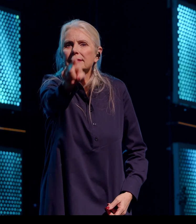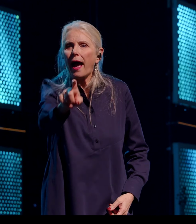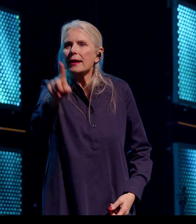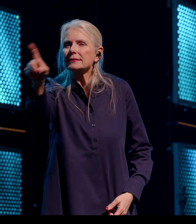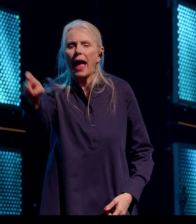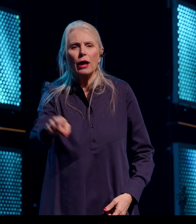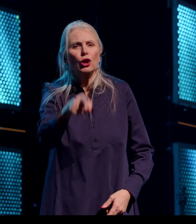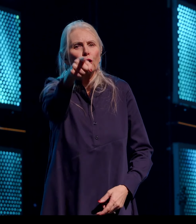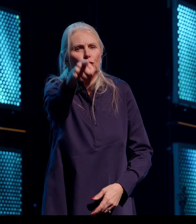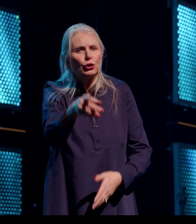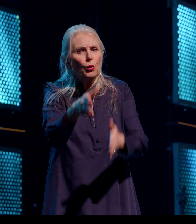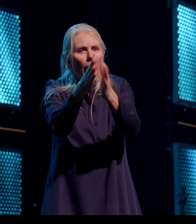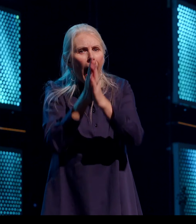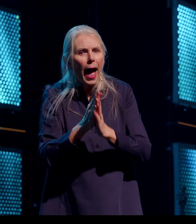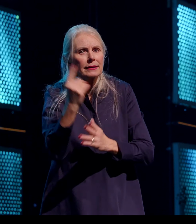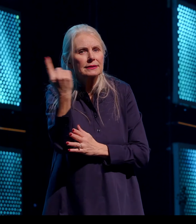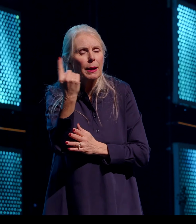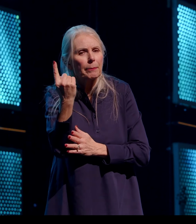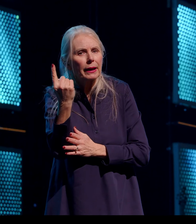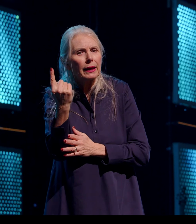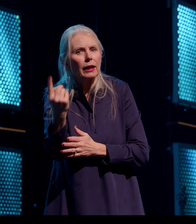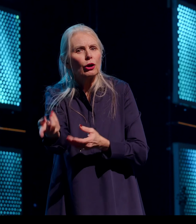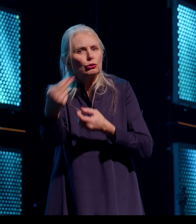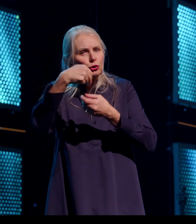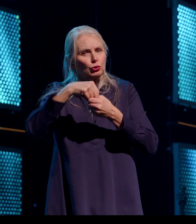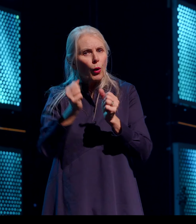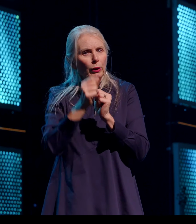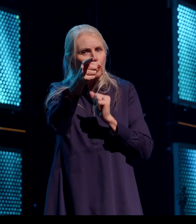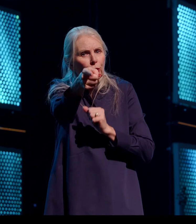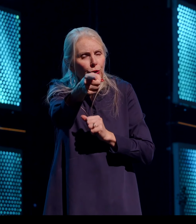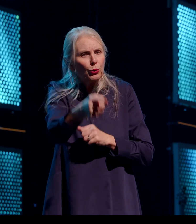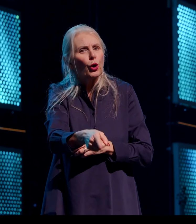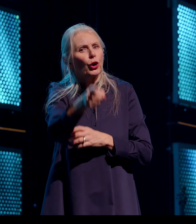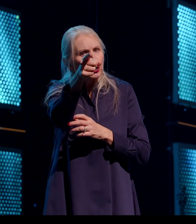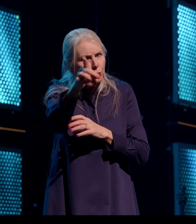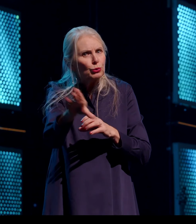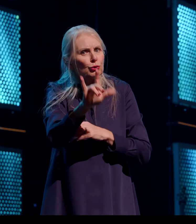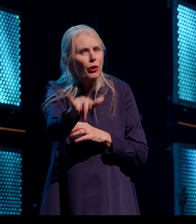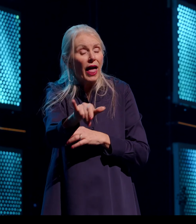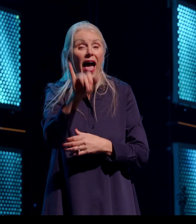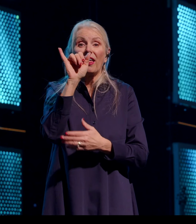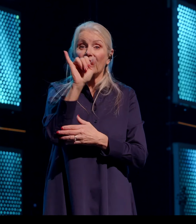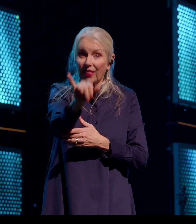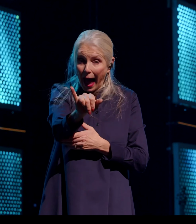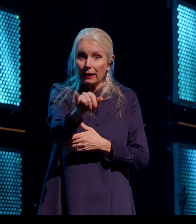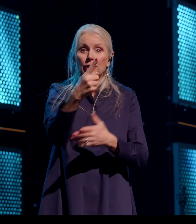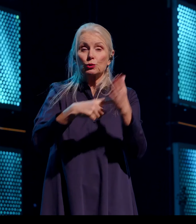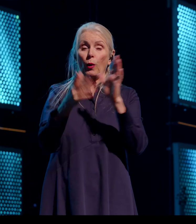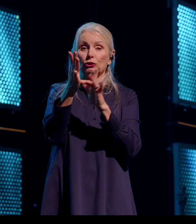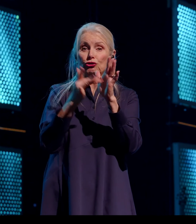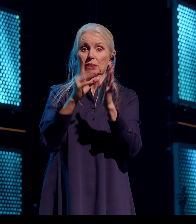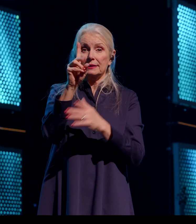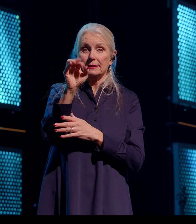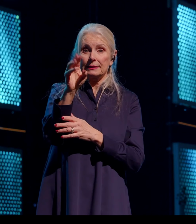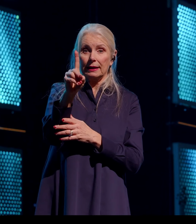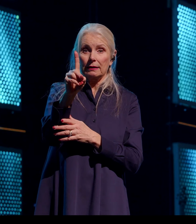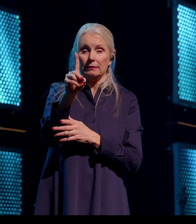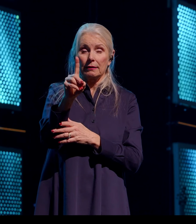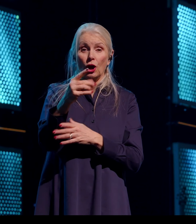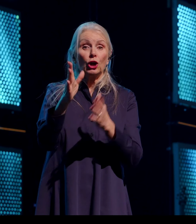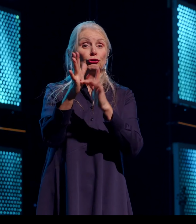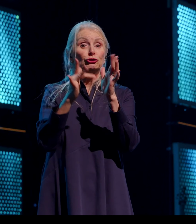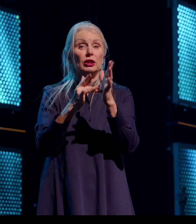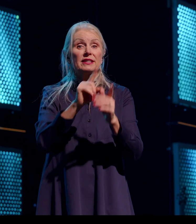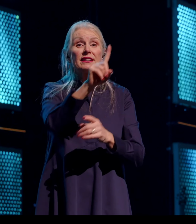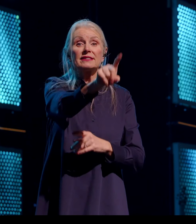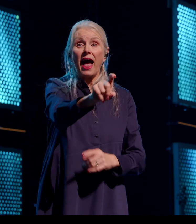the Lord? Because that is the model that Paul gives us. That's the model that Jesus has. Jesus is telling people, come and follow me. Come with me. Come with me. And what does Jesus do?